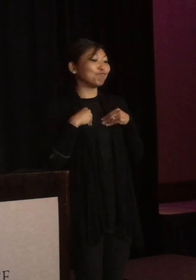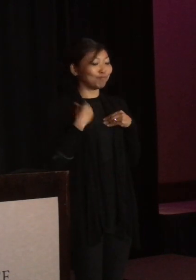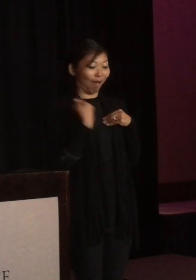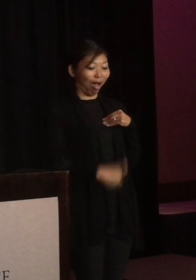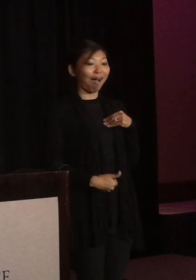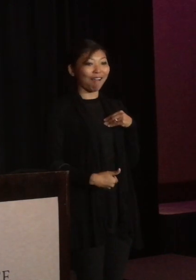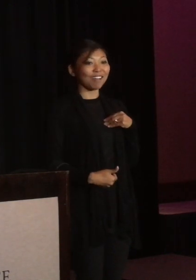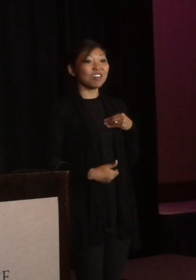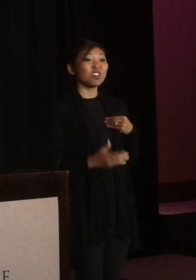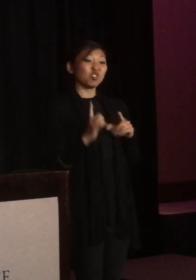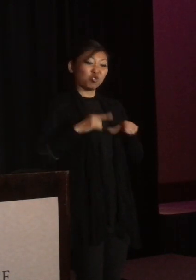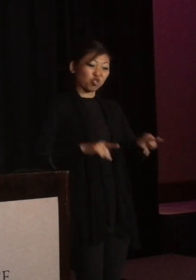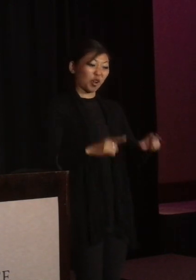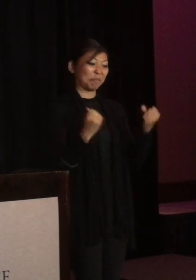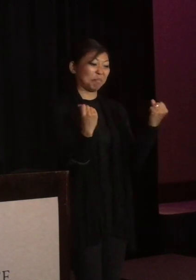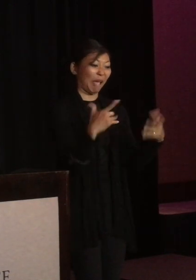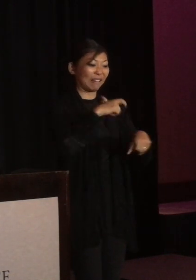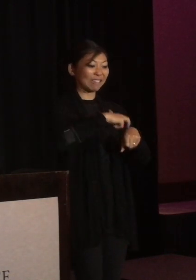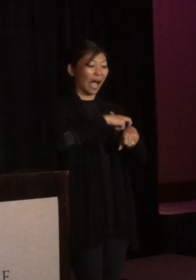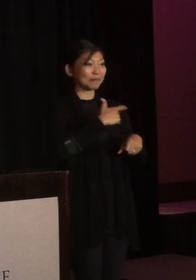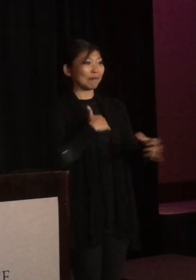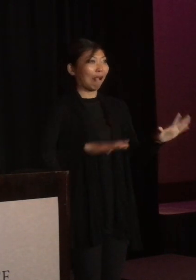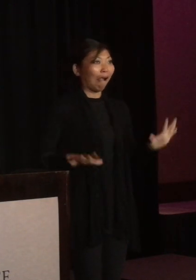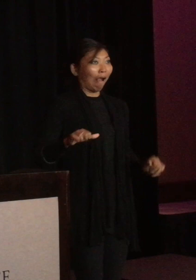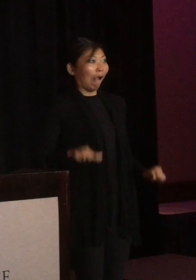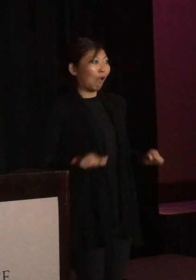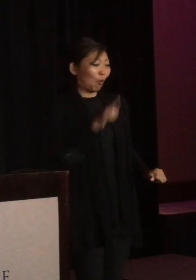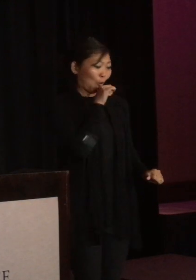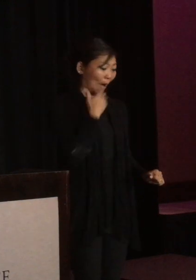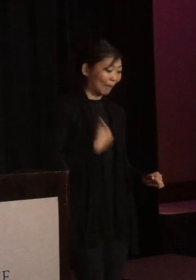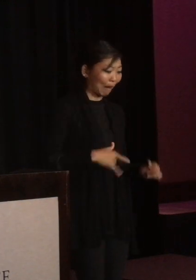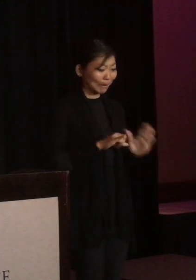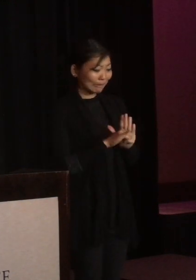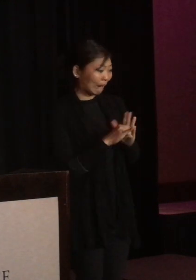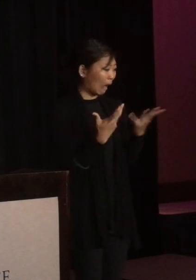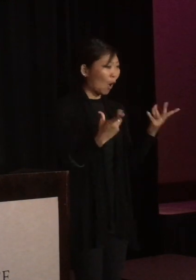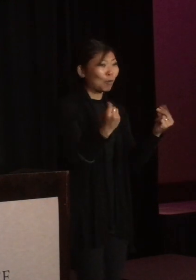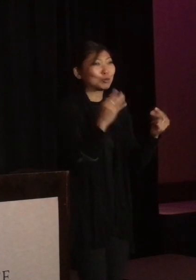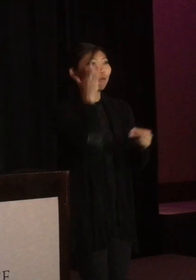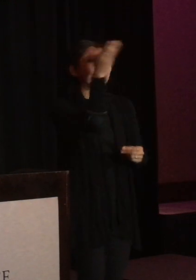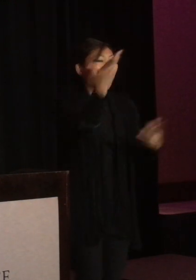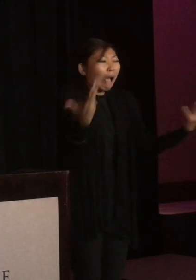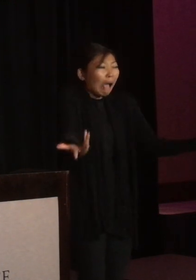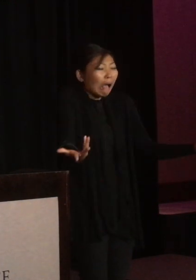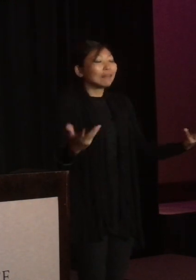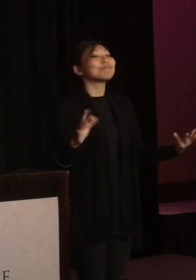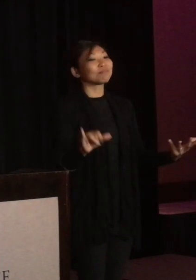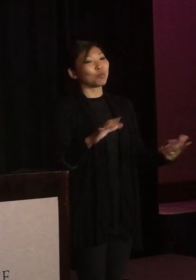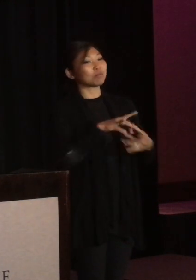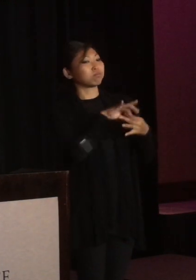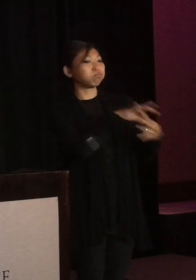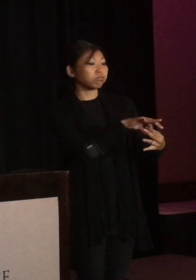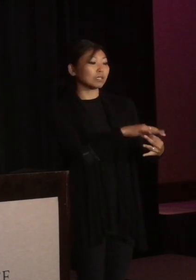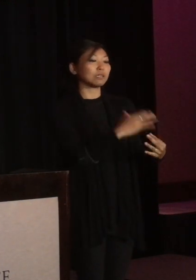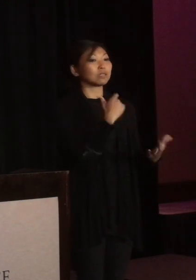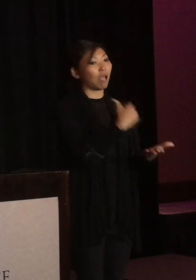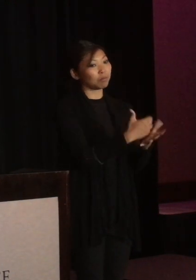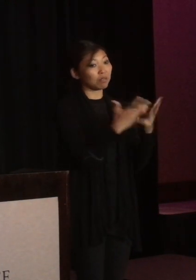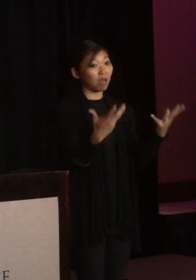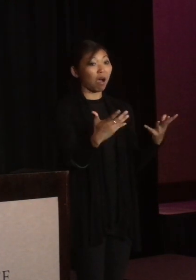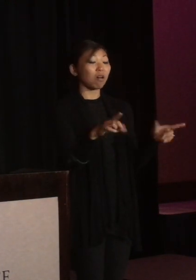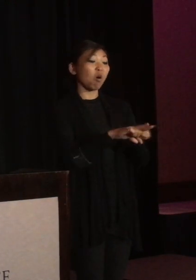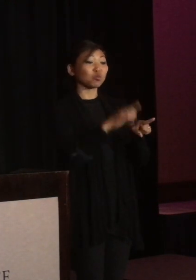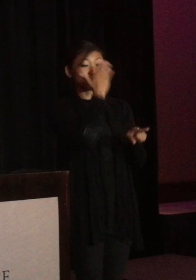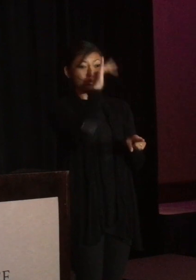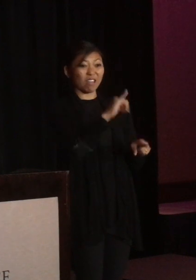times when I've been uncertain about who I am or where I'm going, I know that I also have a group and a community